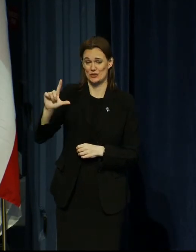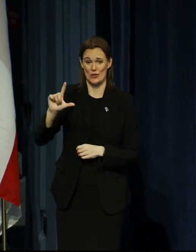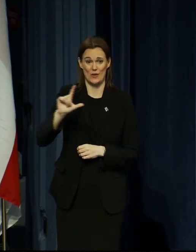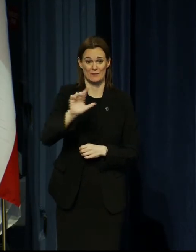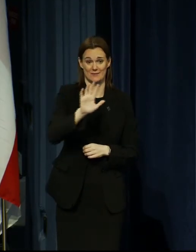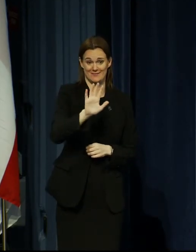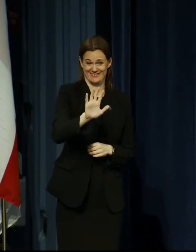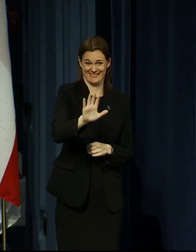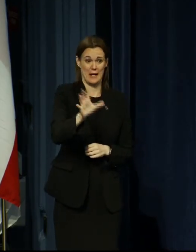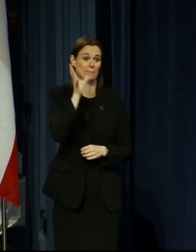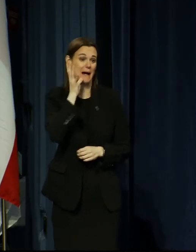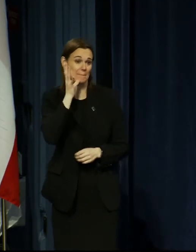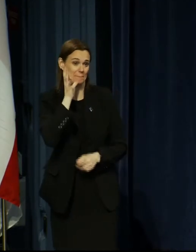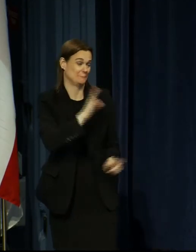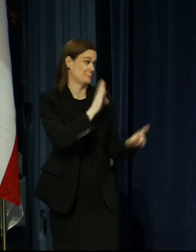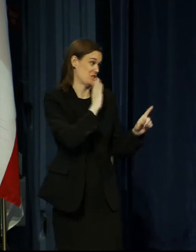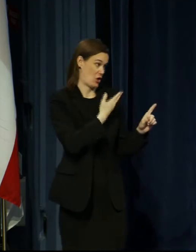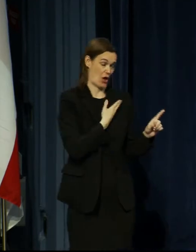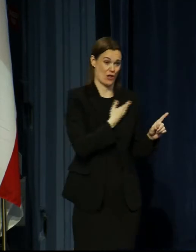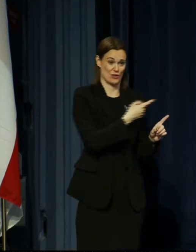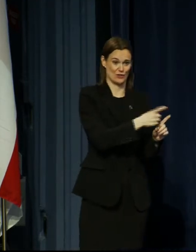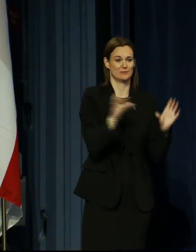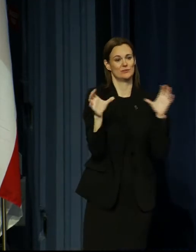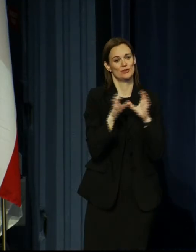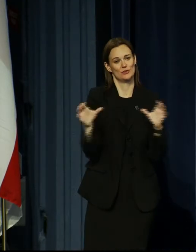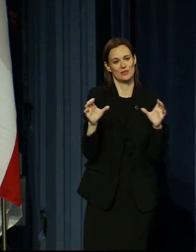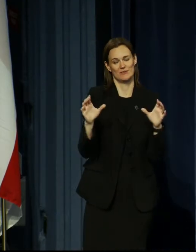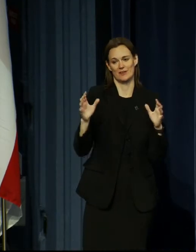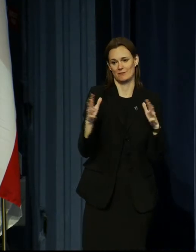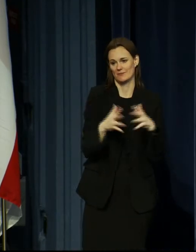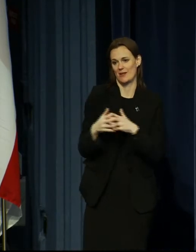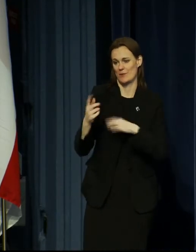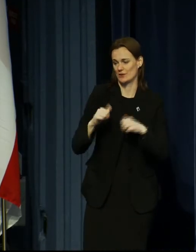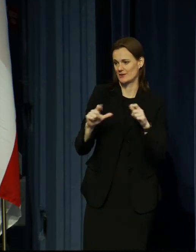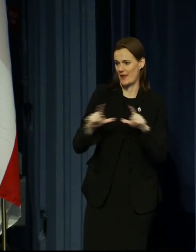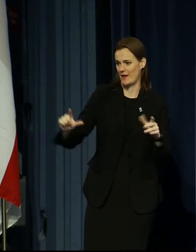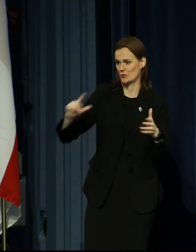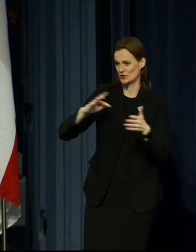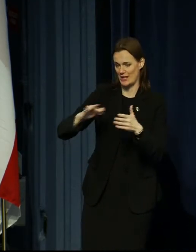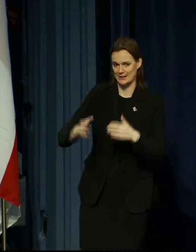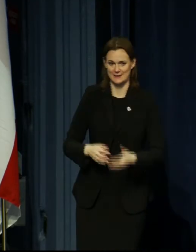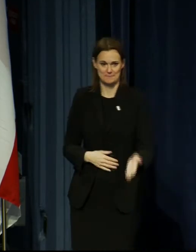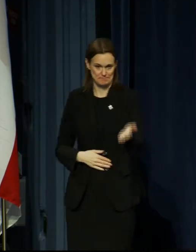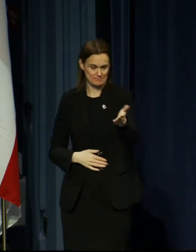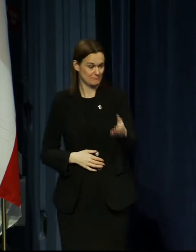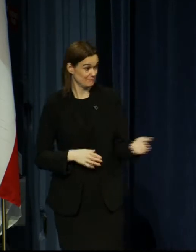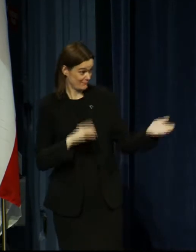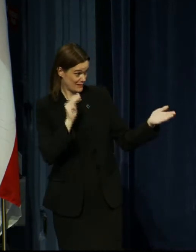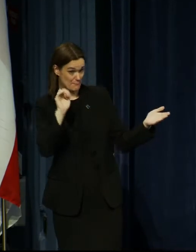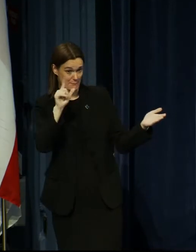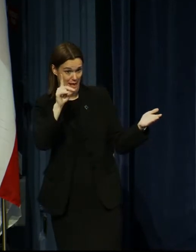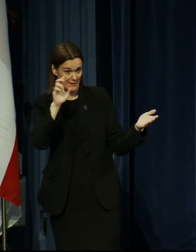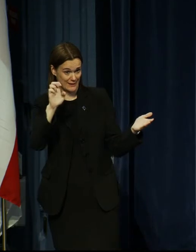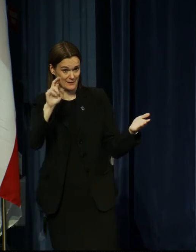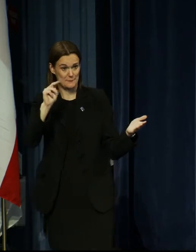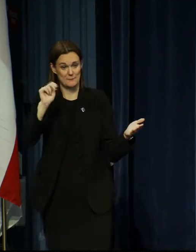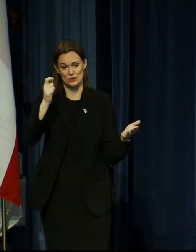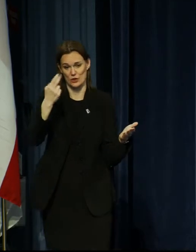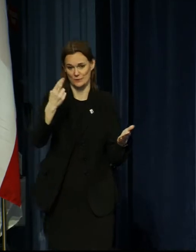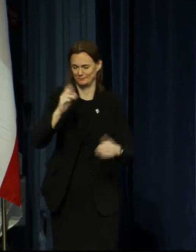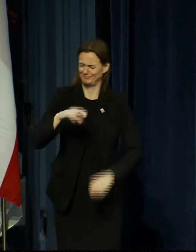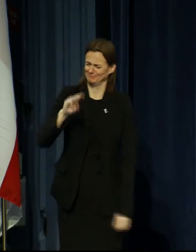by helping building homes in Métis communities while earning her degree at Laurentian University. She went on to study at Dalhousie, after